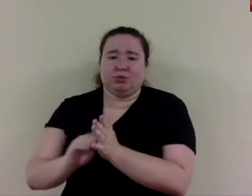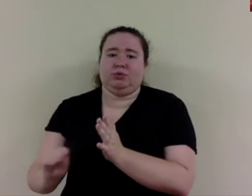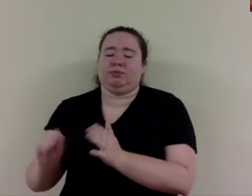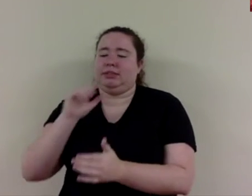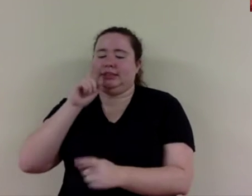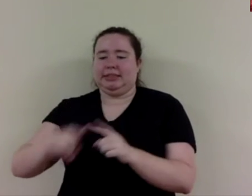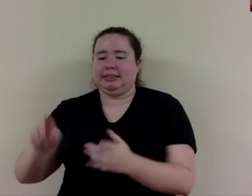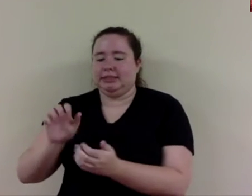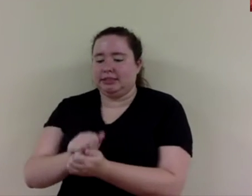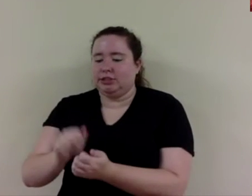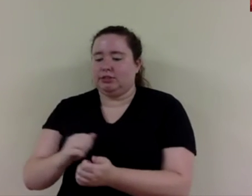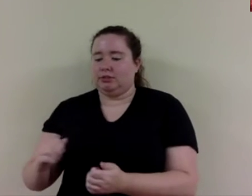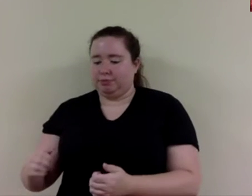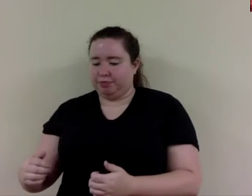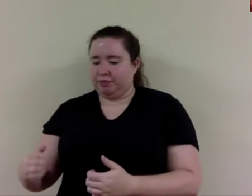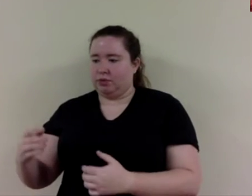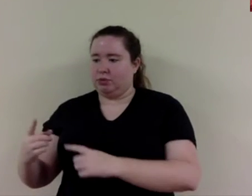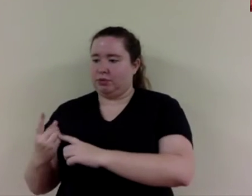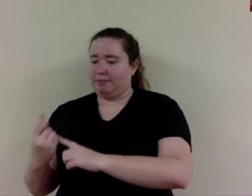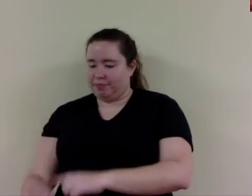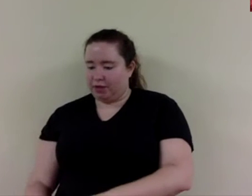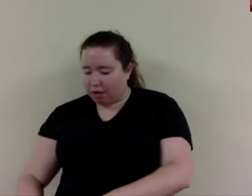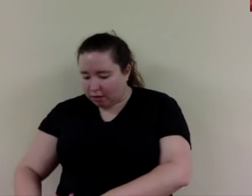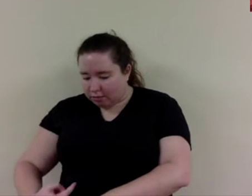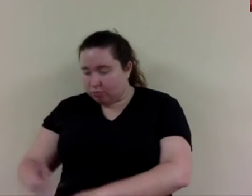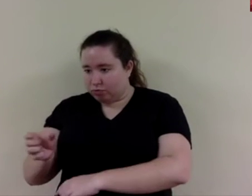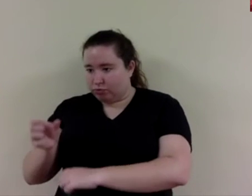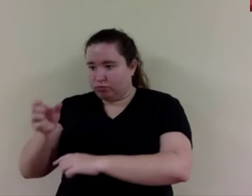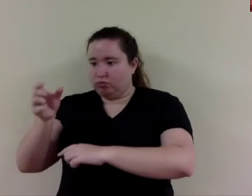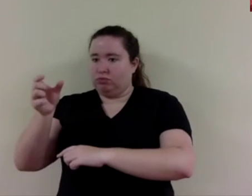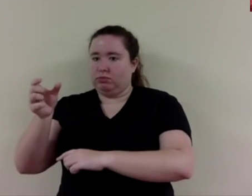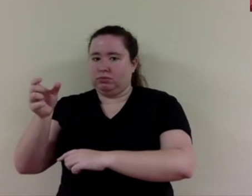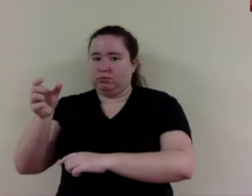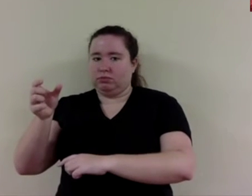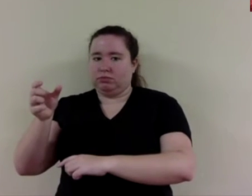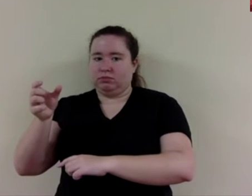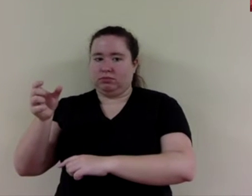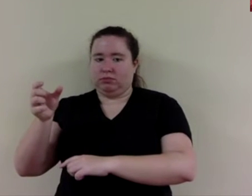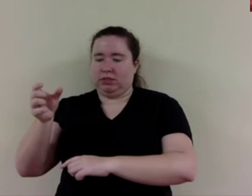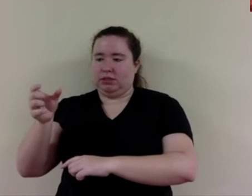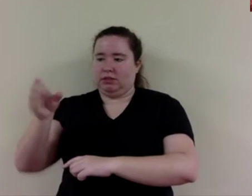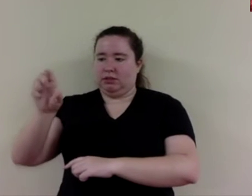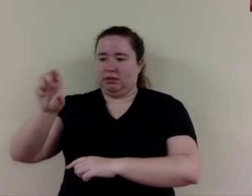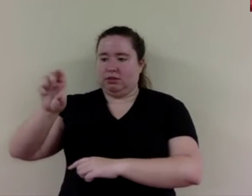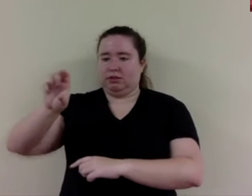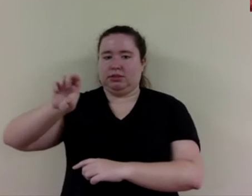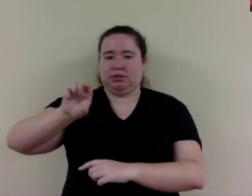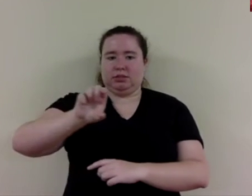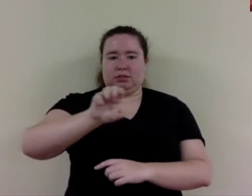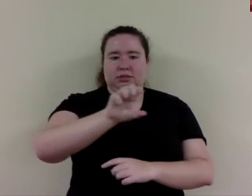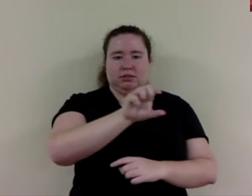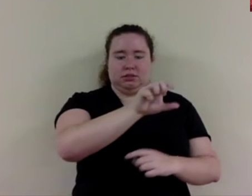the cecum, feces will move up the right side of the body through the ascending colon. The ascending colon will turn to the left and